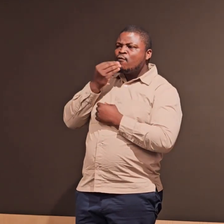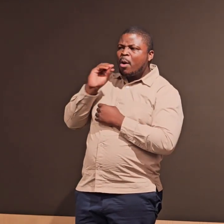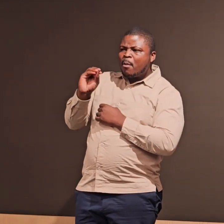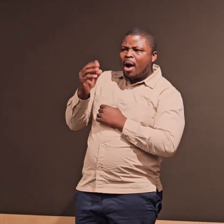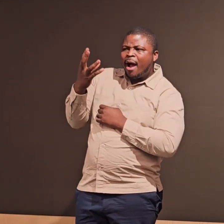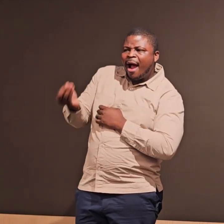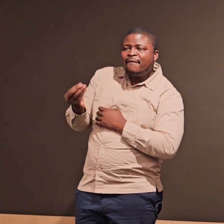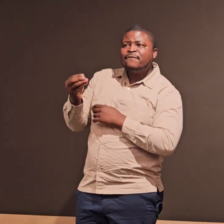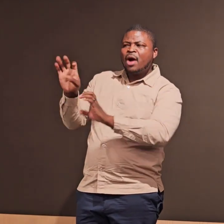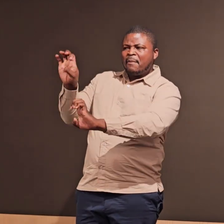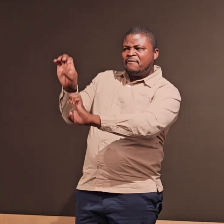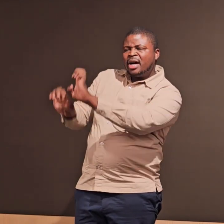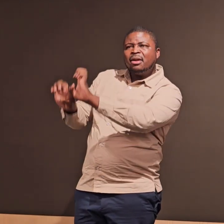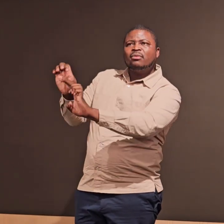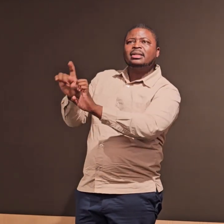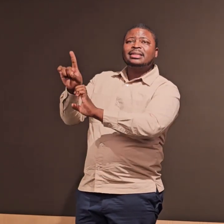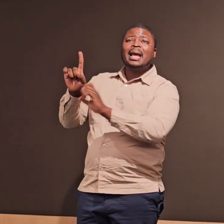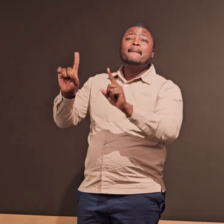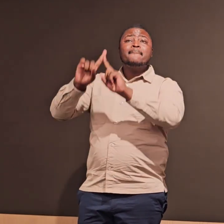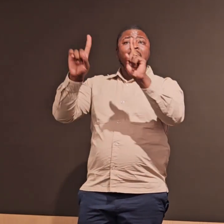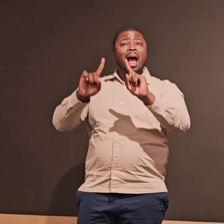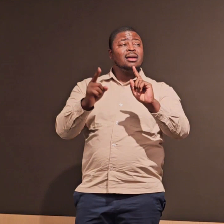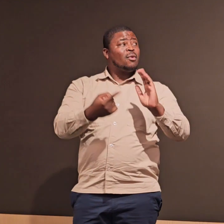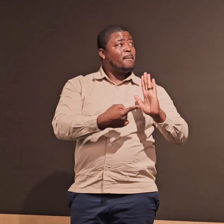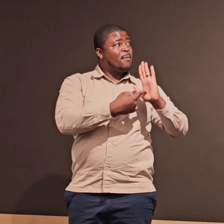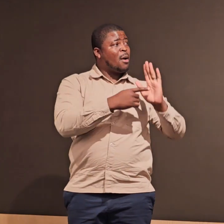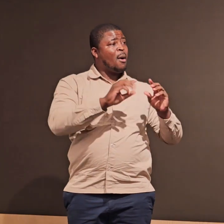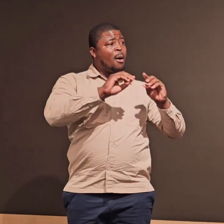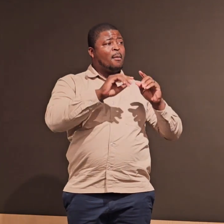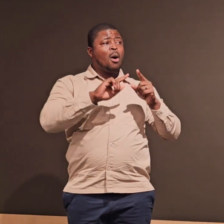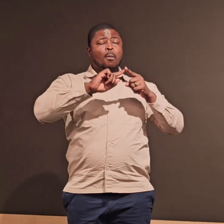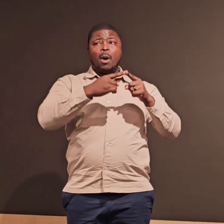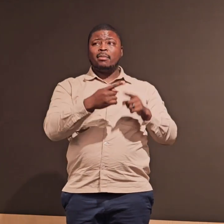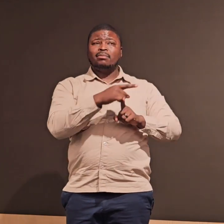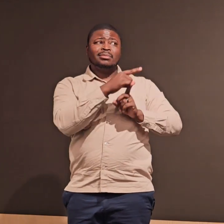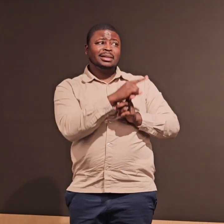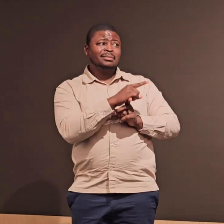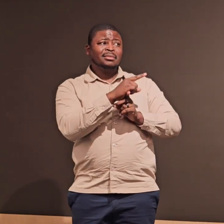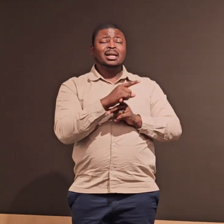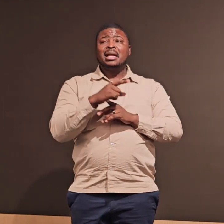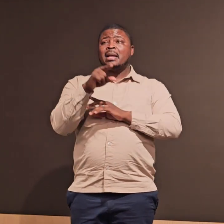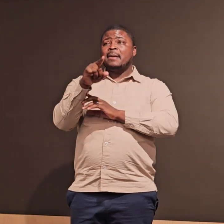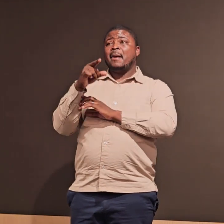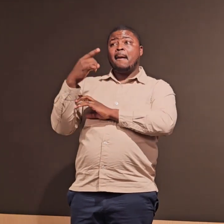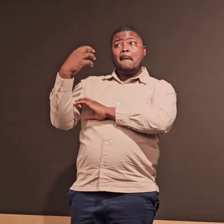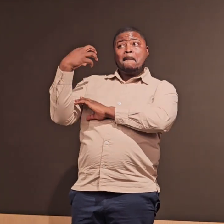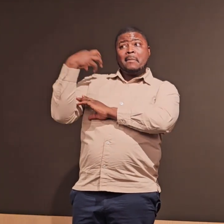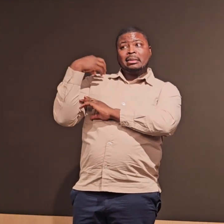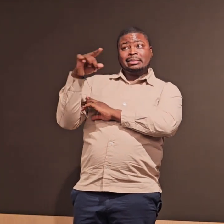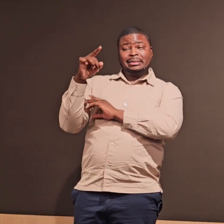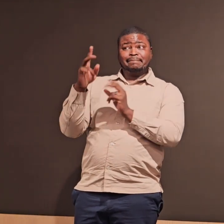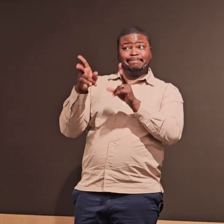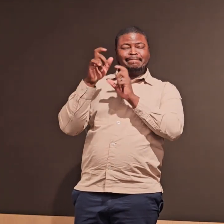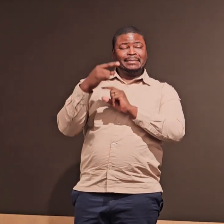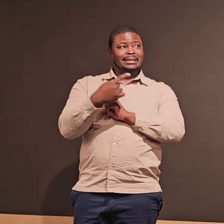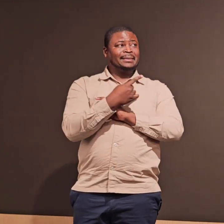And here I would like to emphasize this, Honorable Minister, Honorable Minister and MECs, because